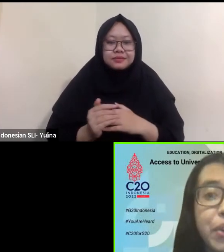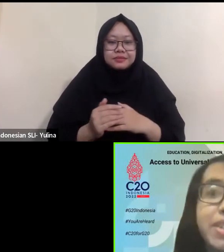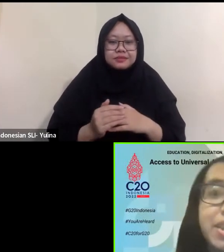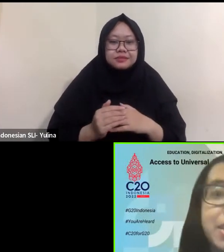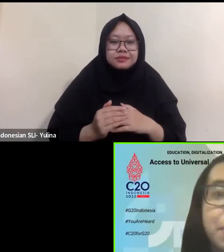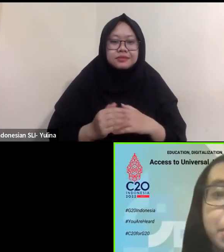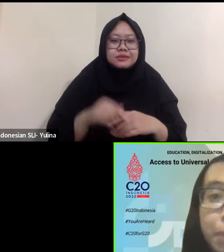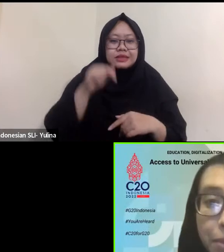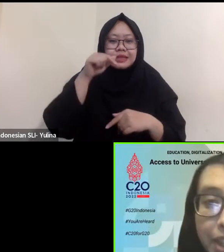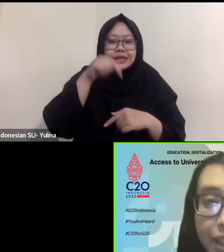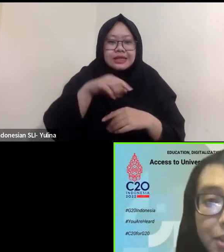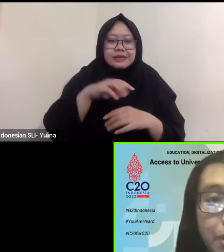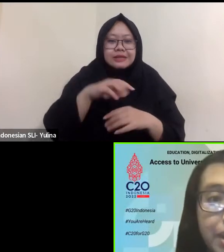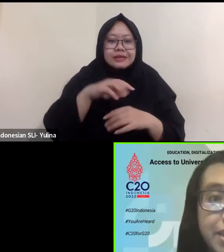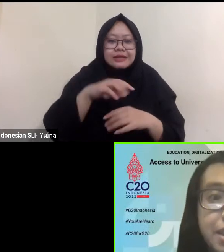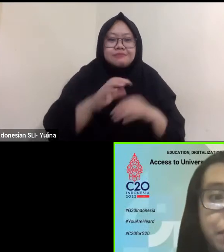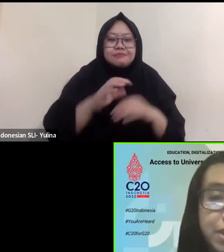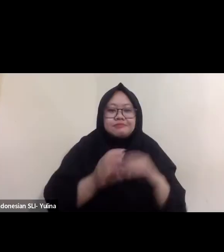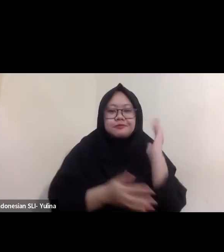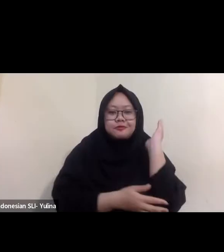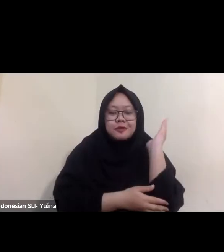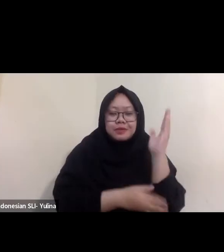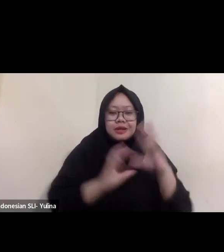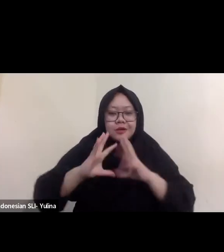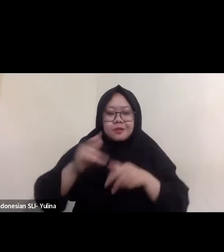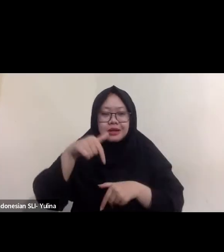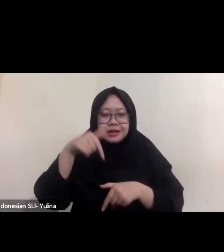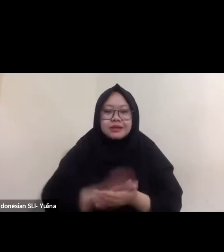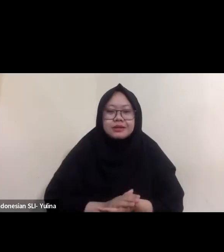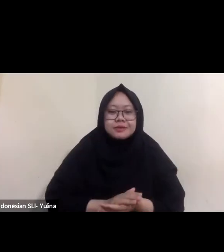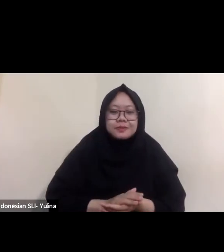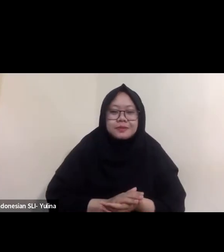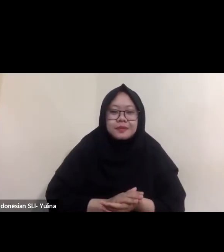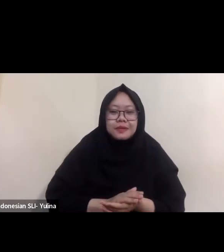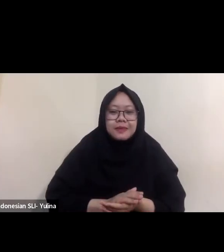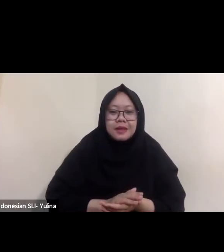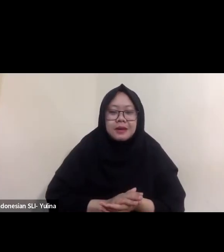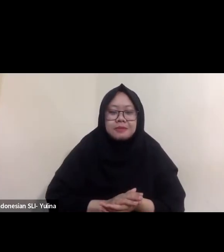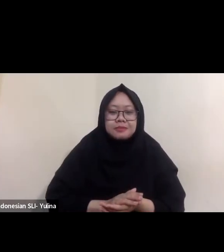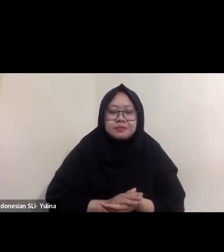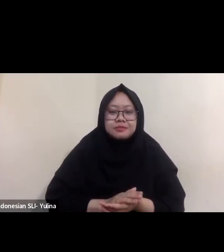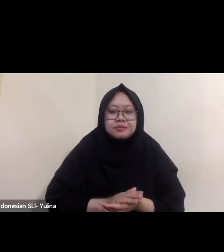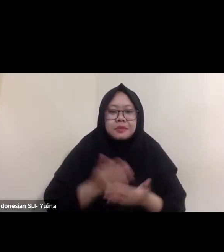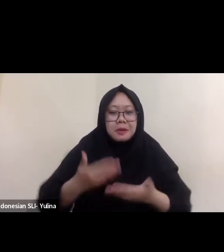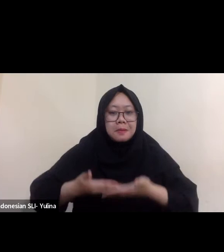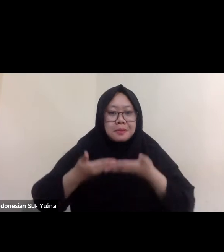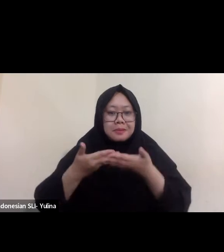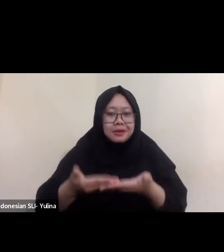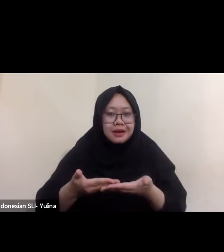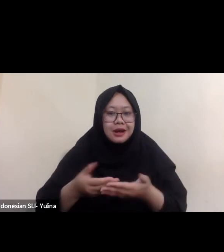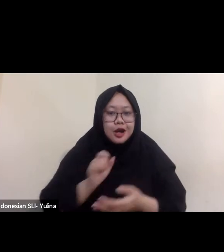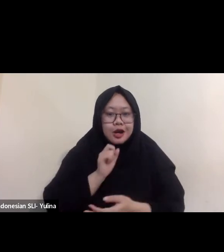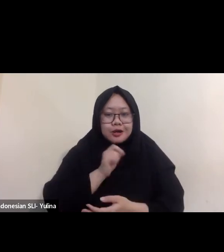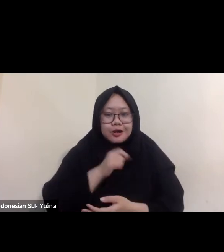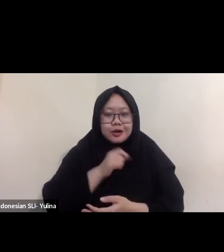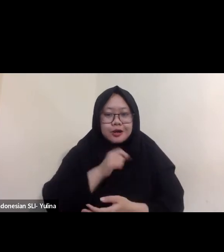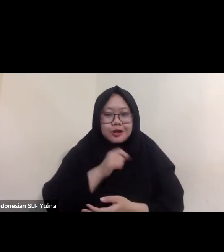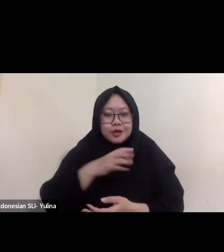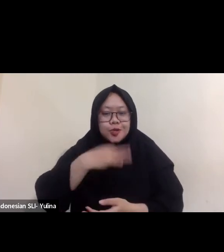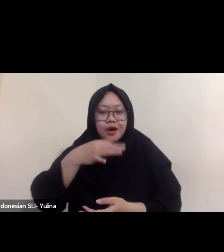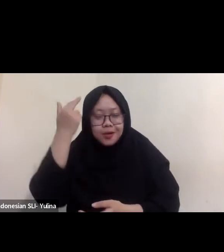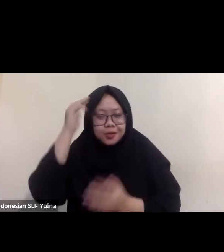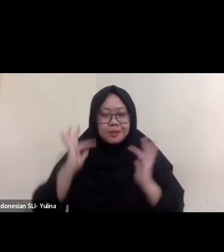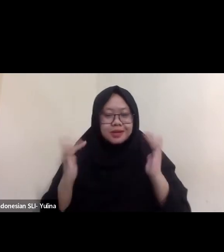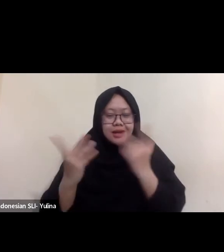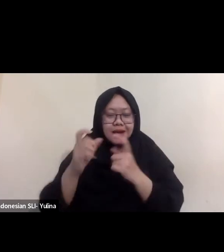to make voices from the public as well as civil society leaders heard for the stronger COVID-19 recovery. And yes, this webinar